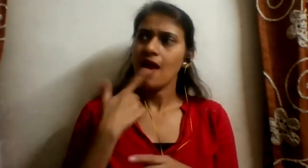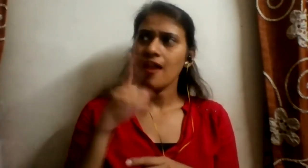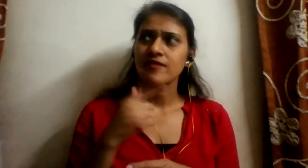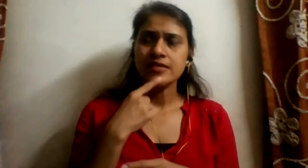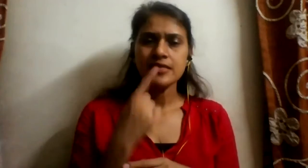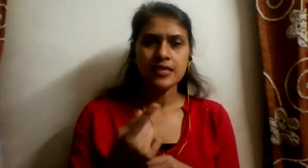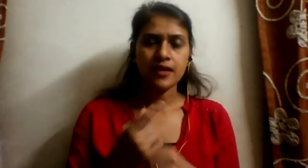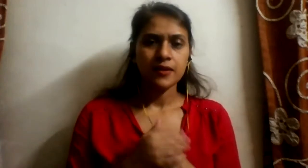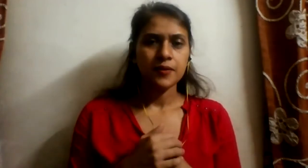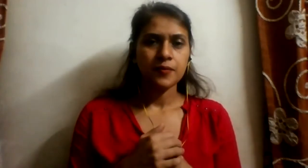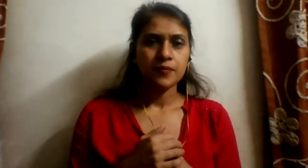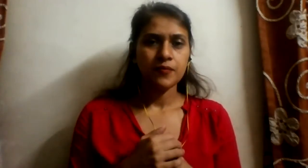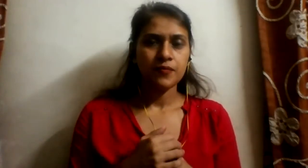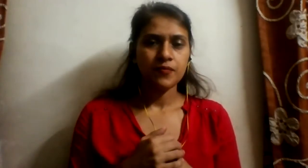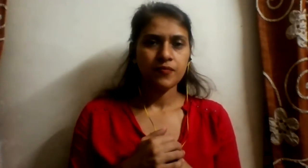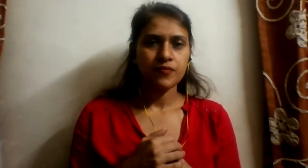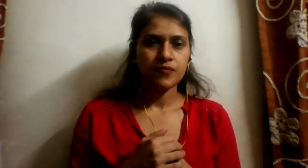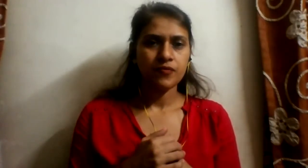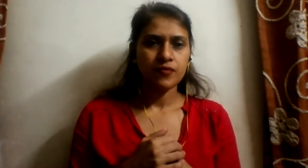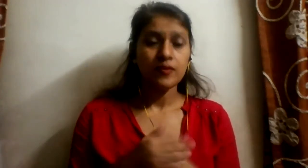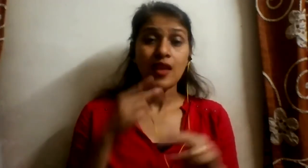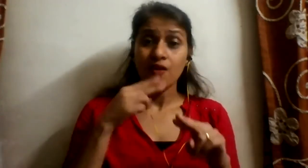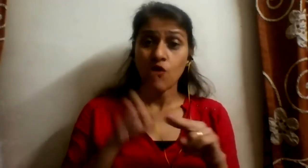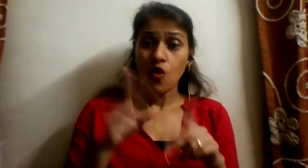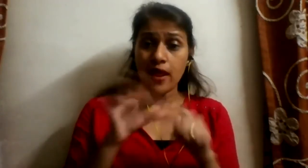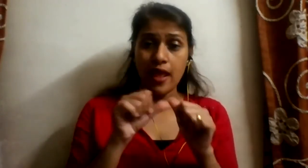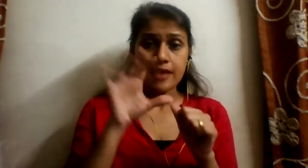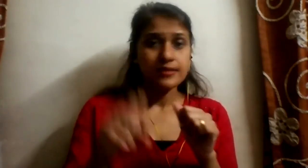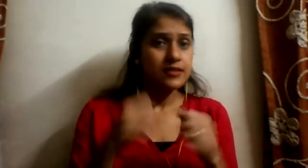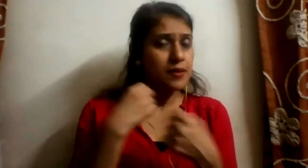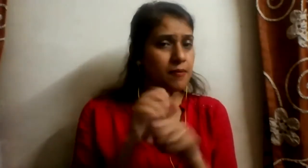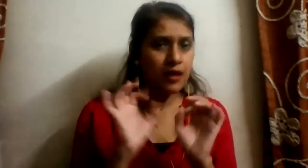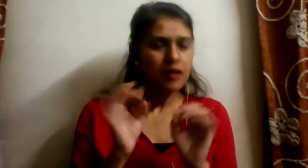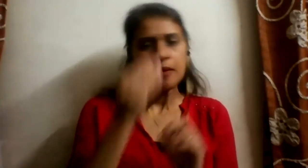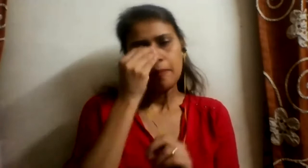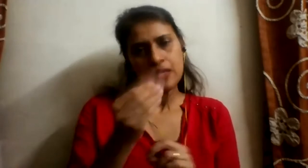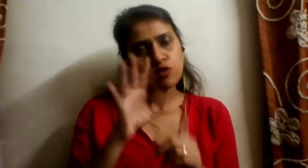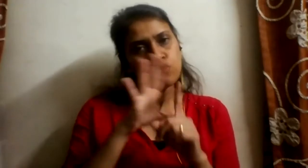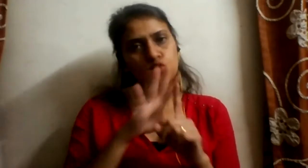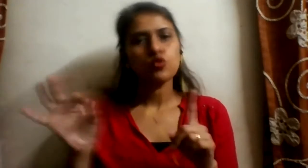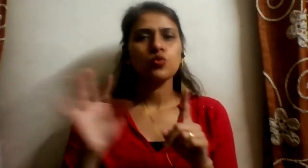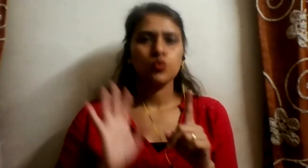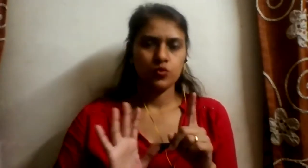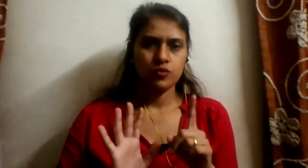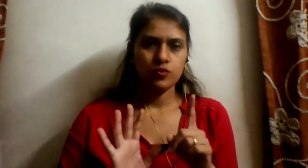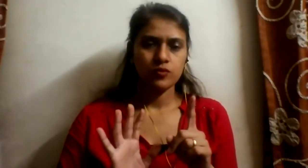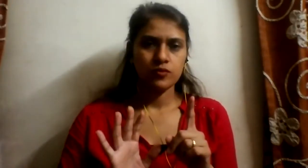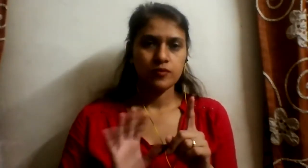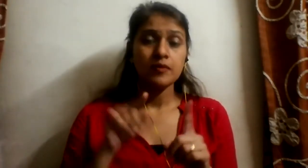that because people are not there, you don't make it accessible. So now people are there, please make it. So that perhaps these are